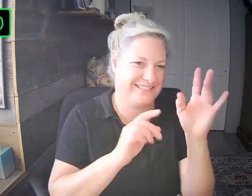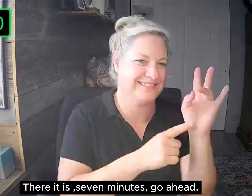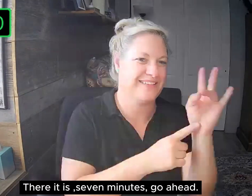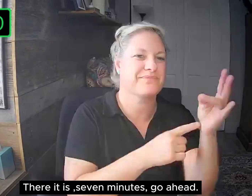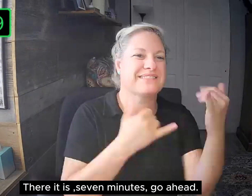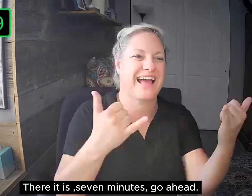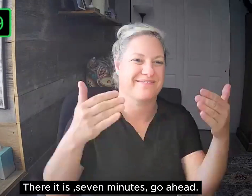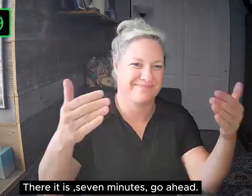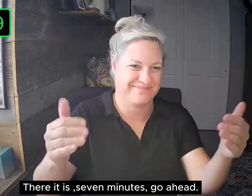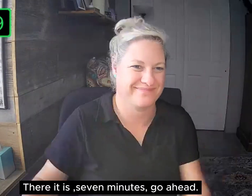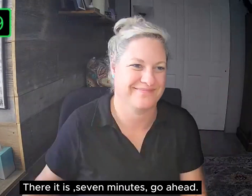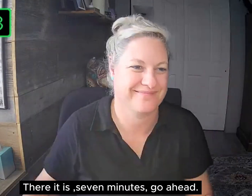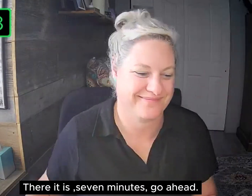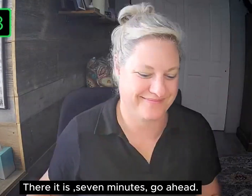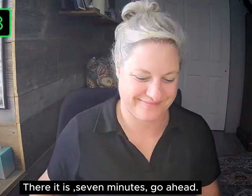There it is. 7 minutes. Go ahead.